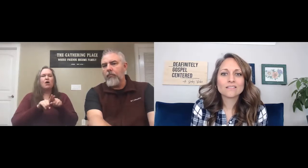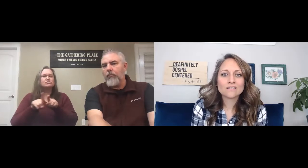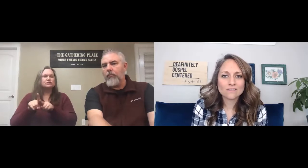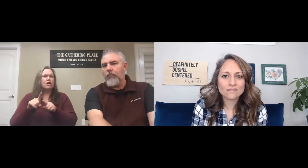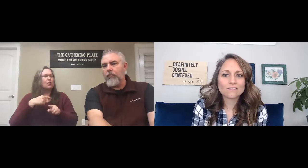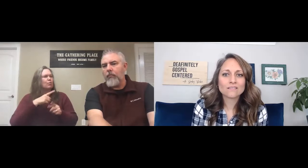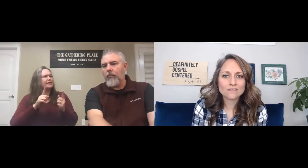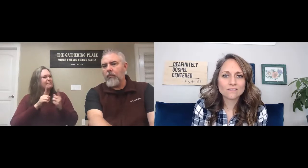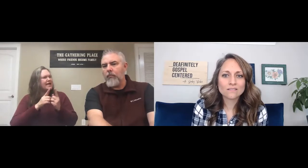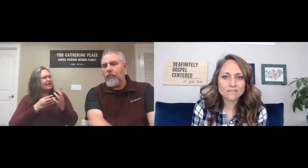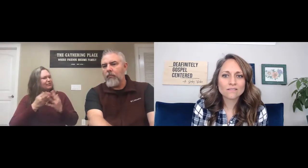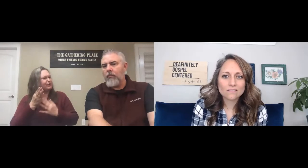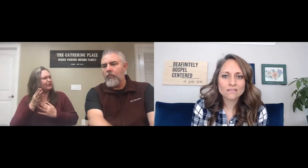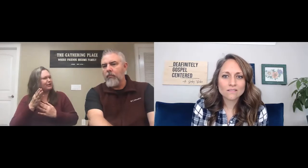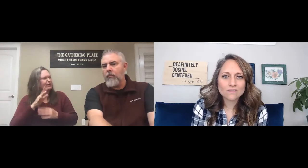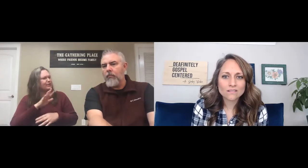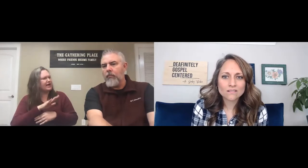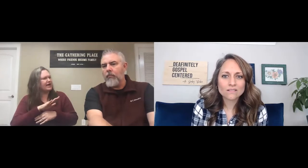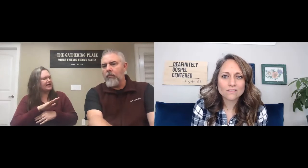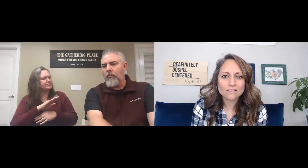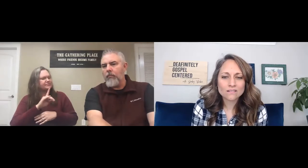other in 10 years. But we also met